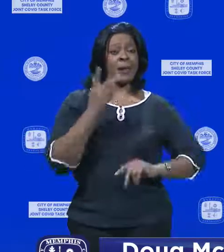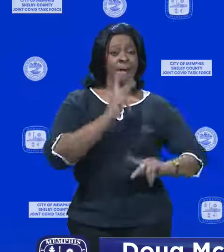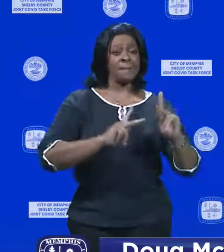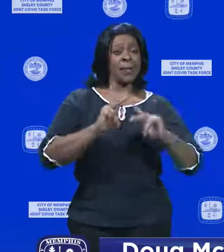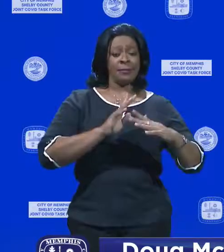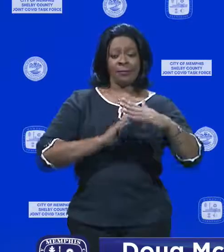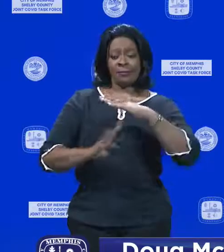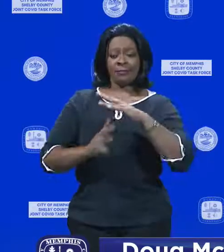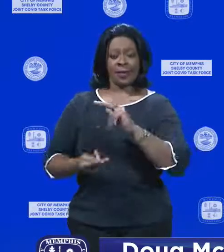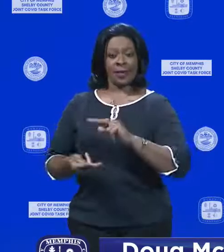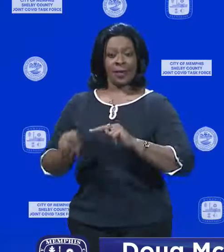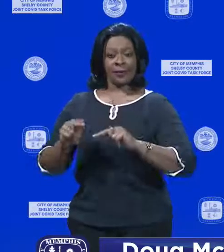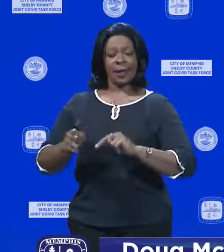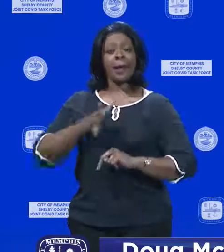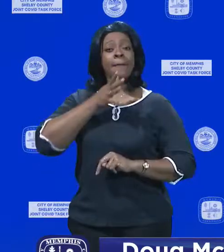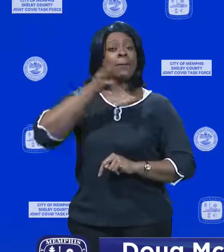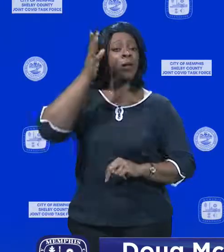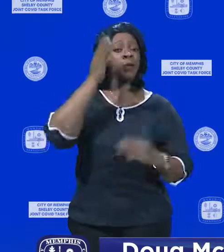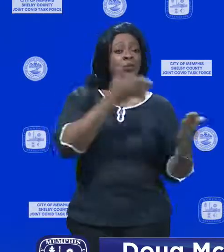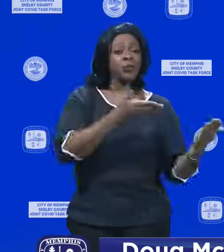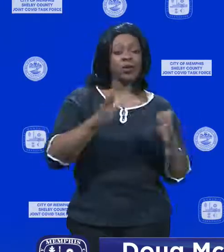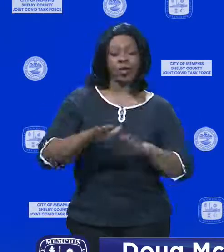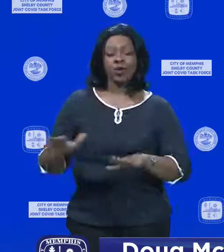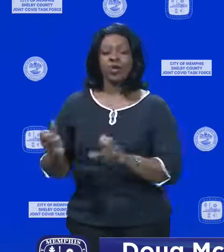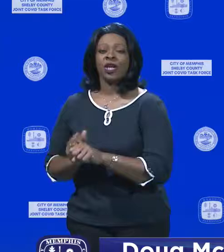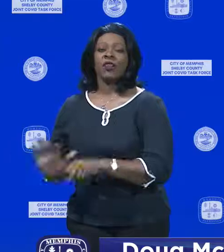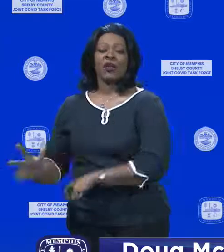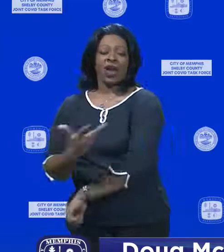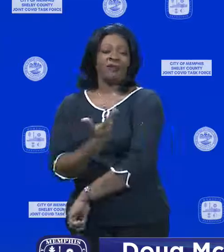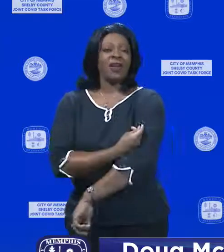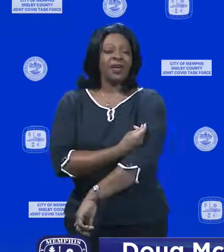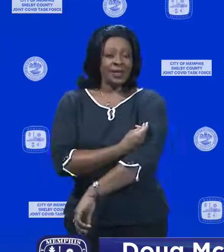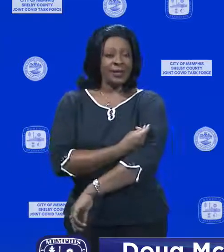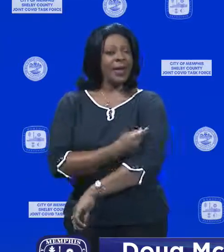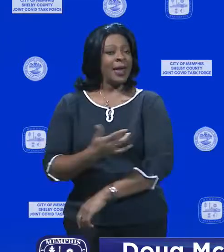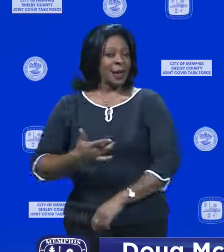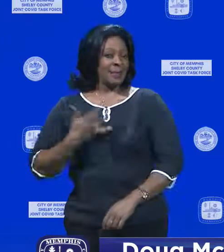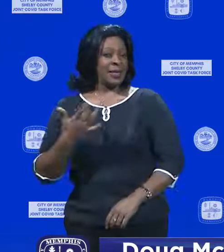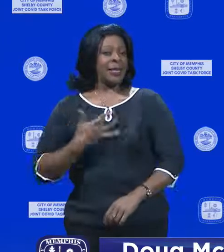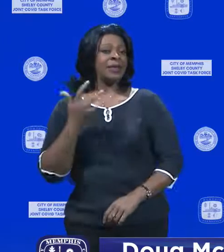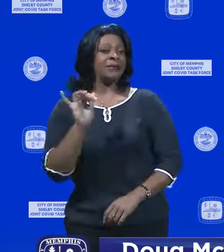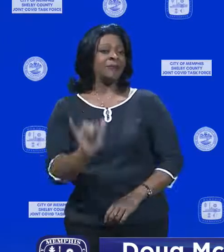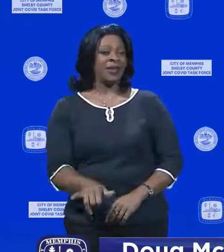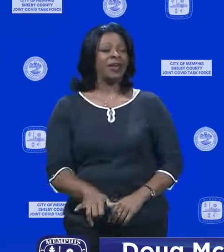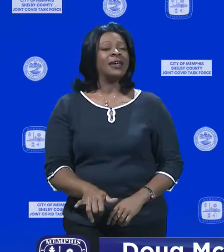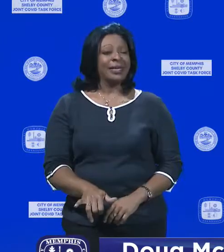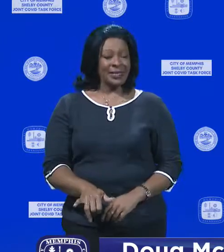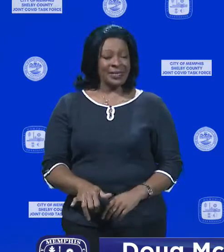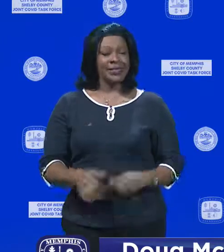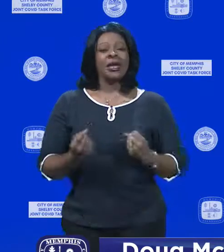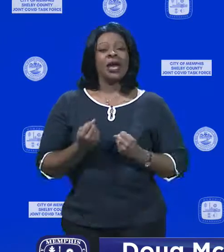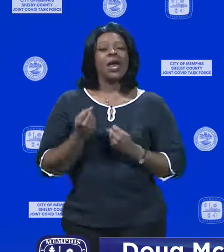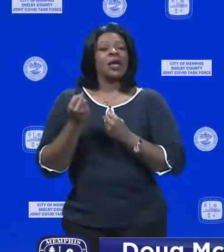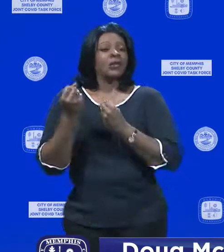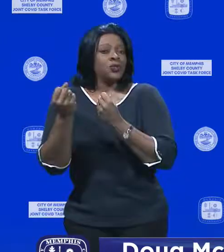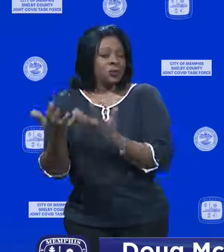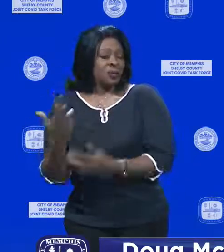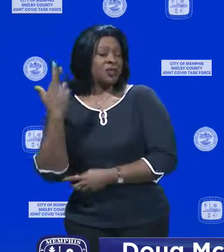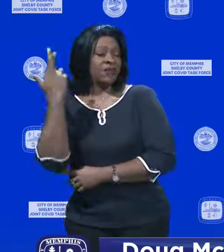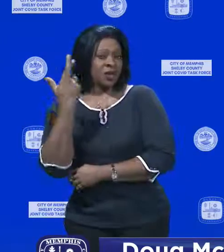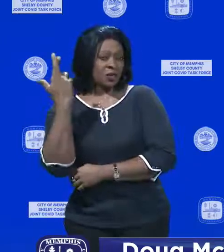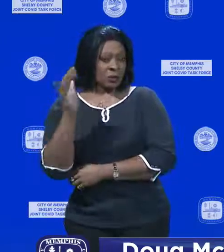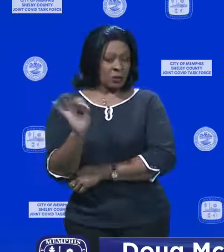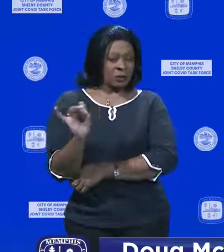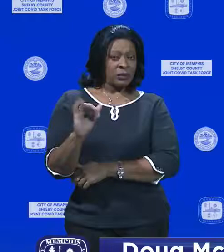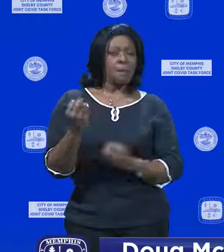is ticking up, parents bringing their children to get vaccinated. So I believe that's a contributing factor as well,